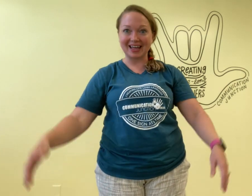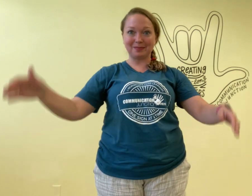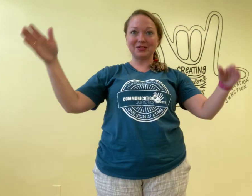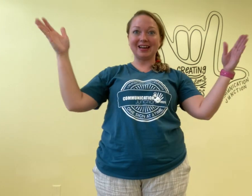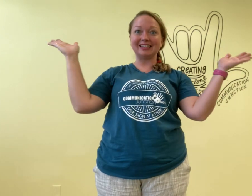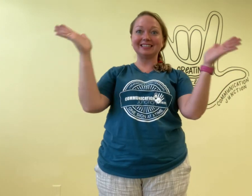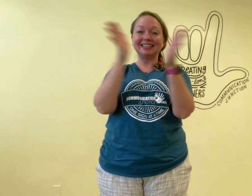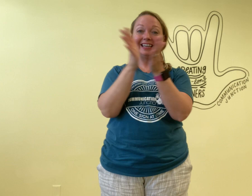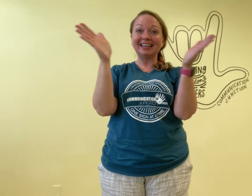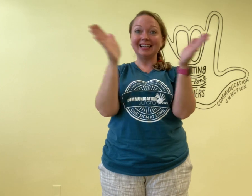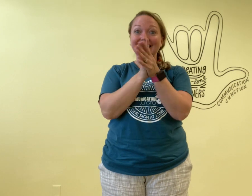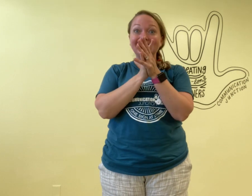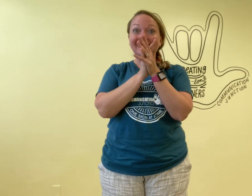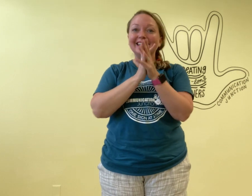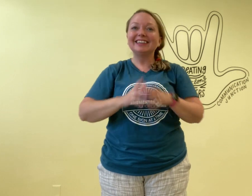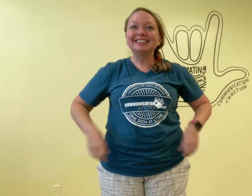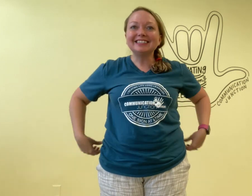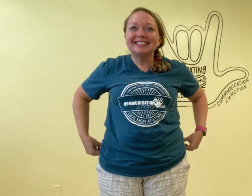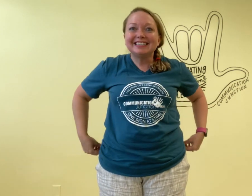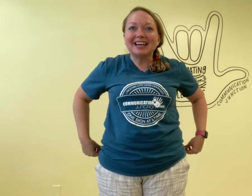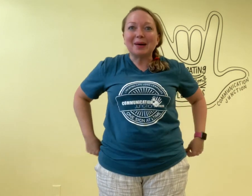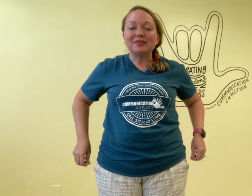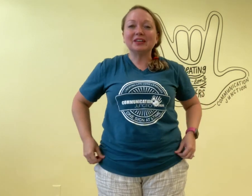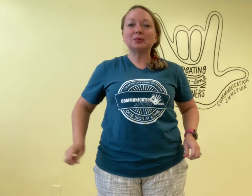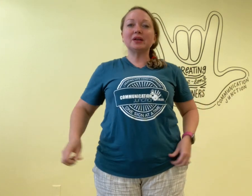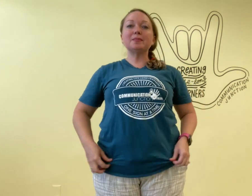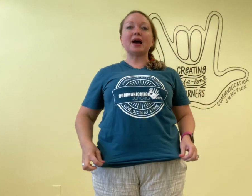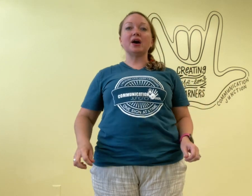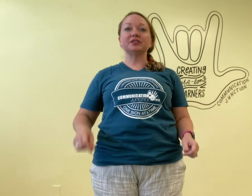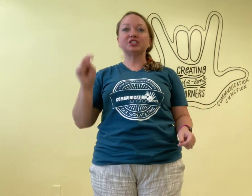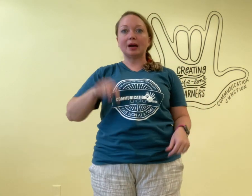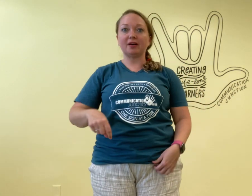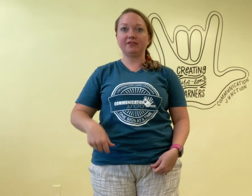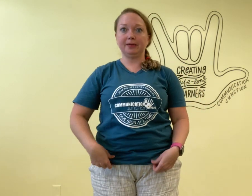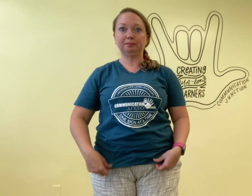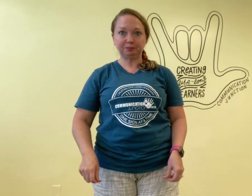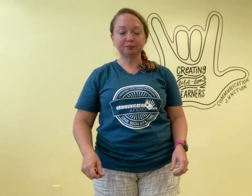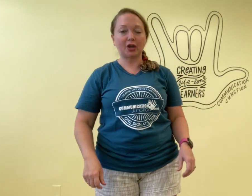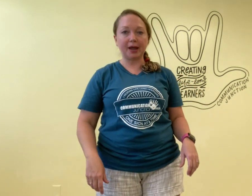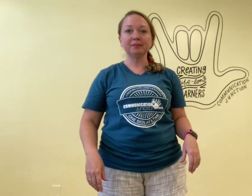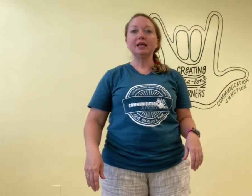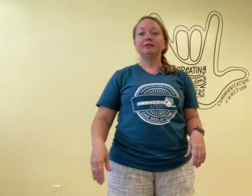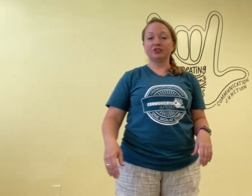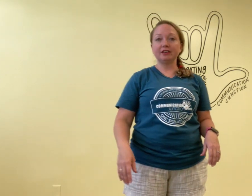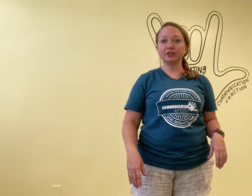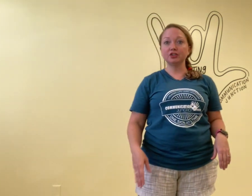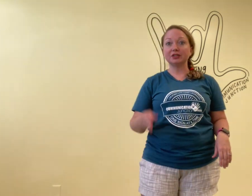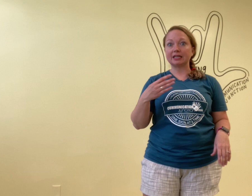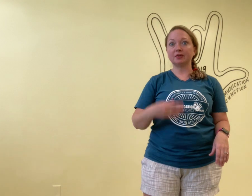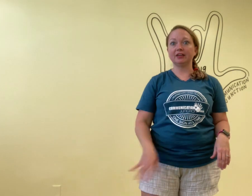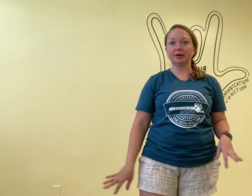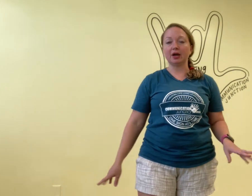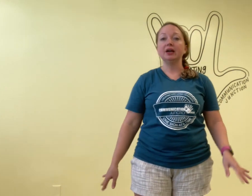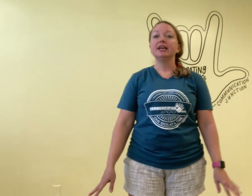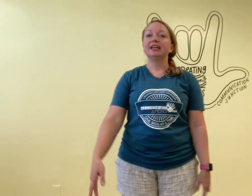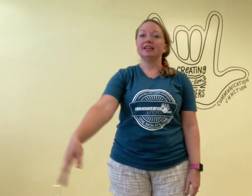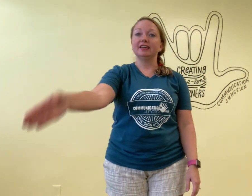your hands. Good job, friends. What about stomp our feet? Okay? If you're thankful and you know it, stomp your feet. Here we go. If